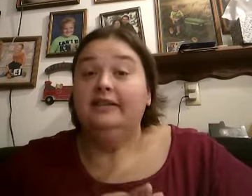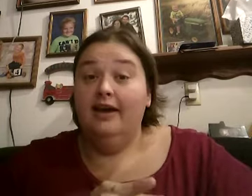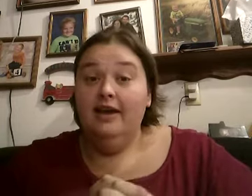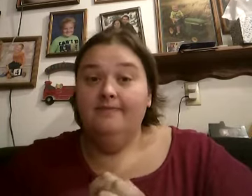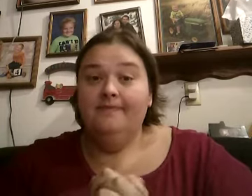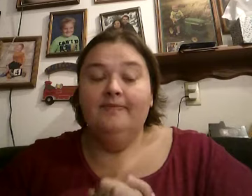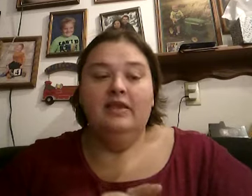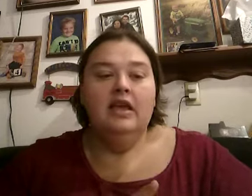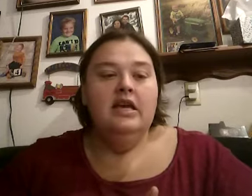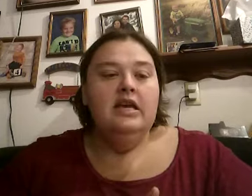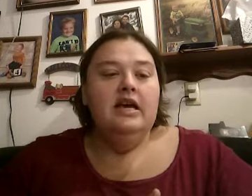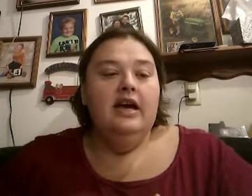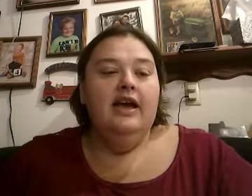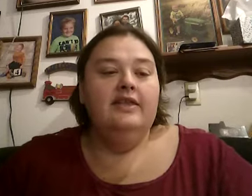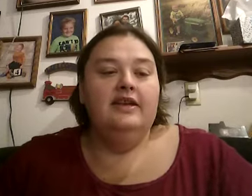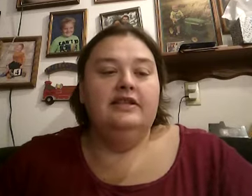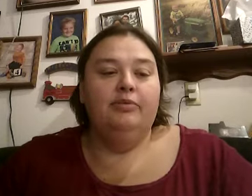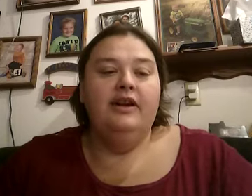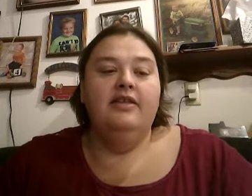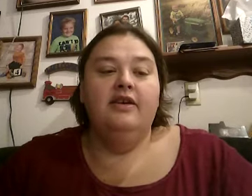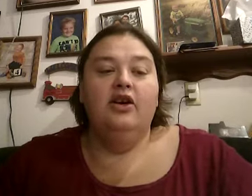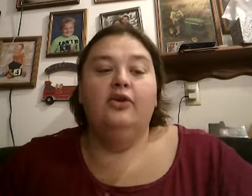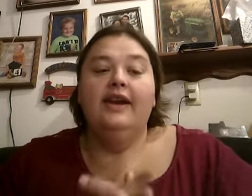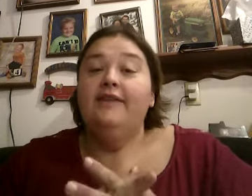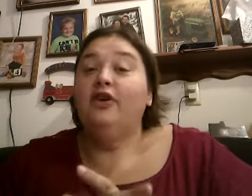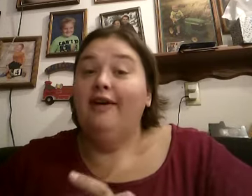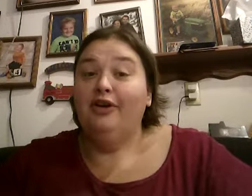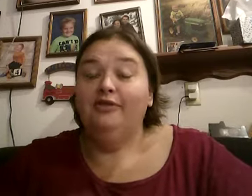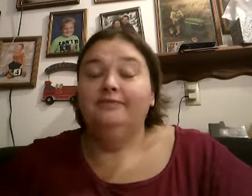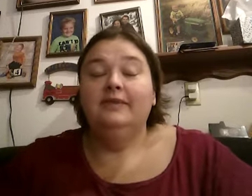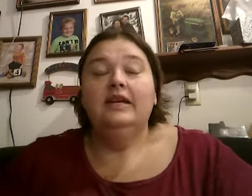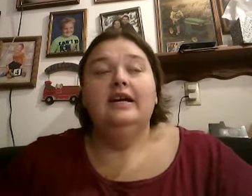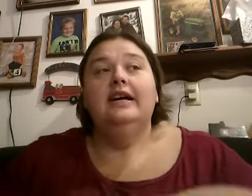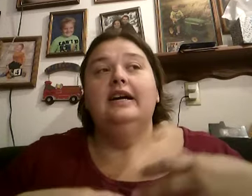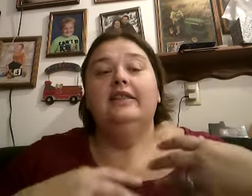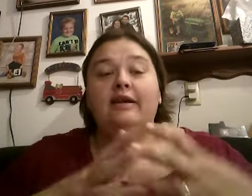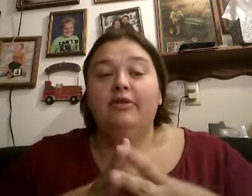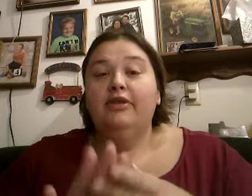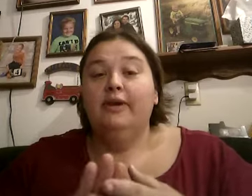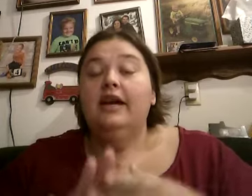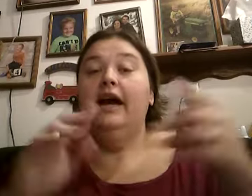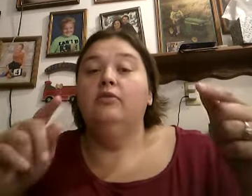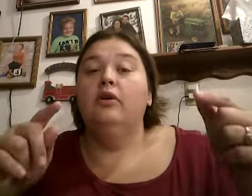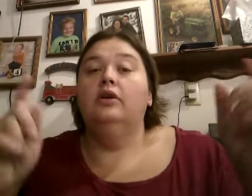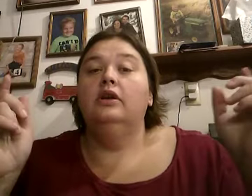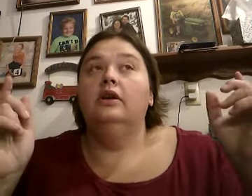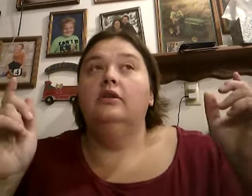Delight. And then Sabrina the Creative Crafter. Them are the three. I will put